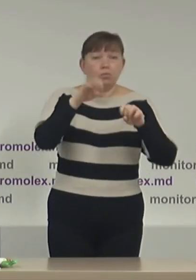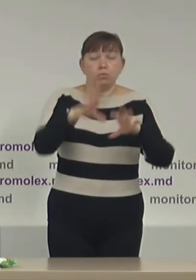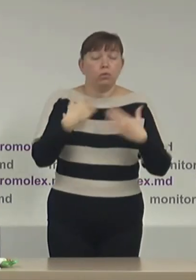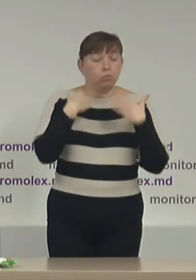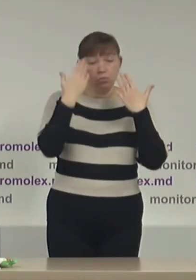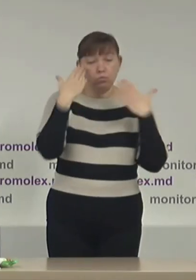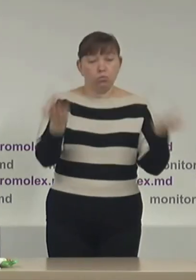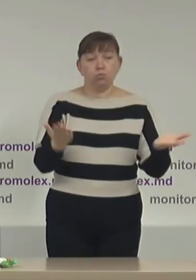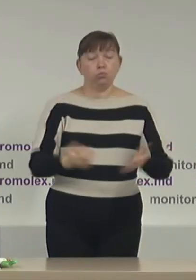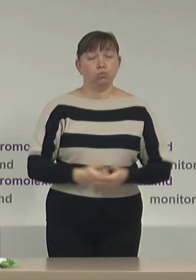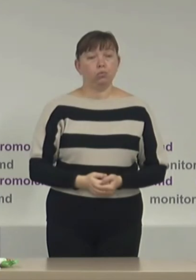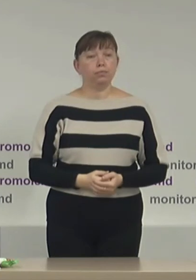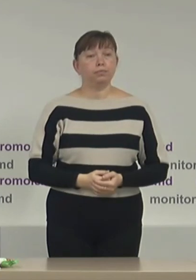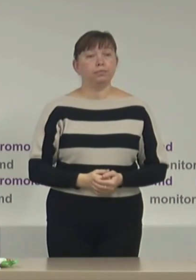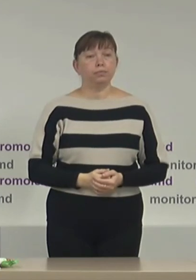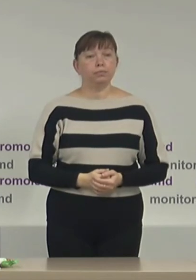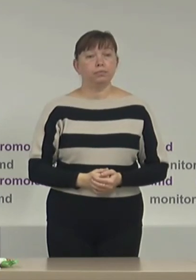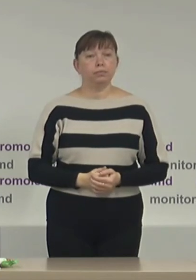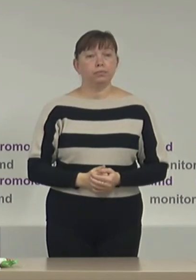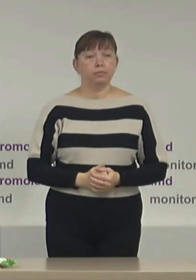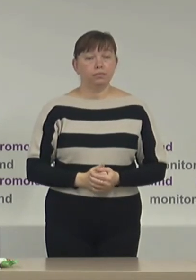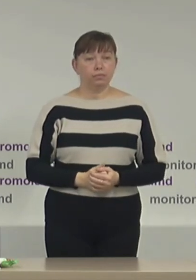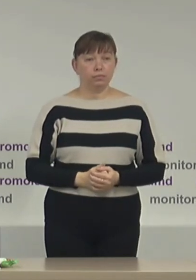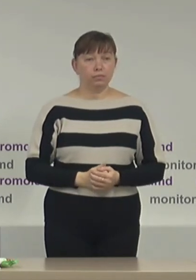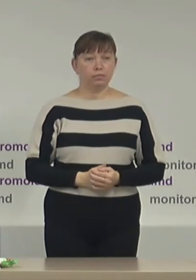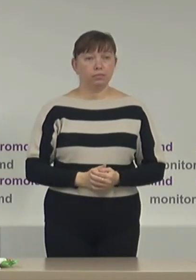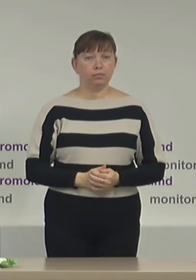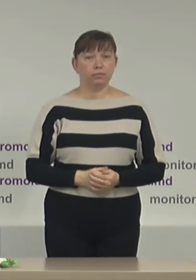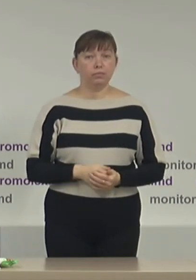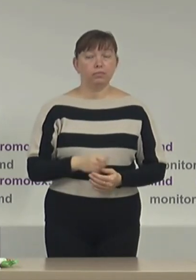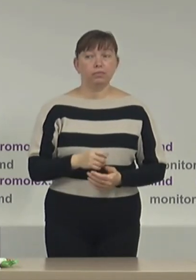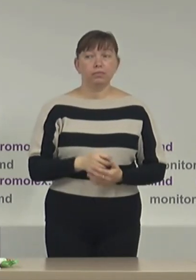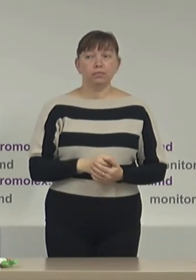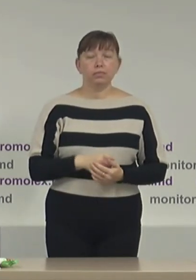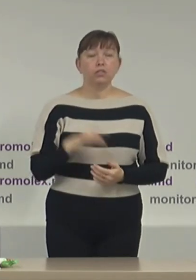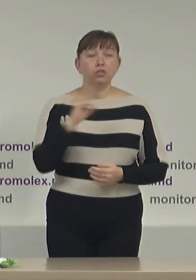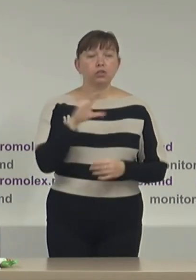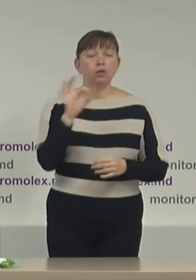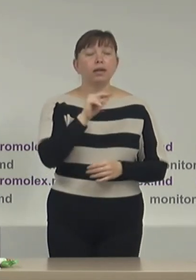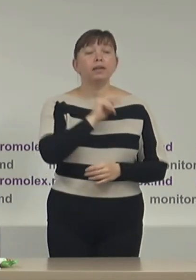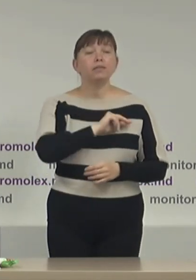me, it's difficult to answer to your question if at least one case was solved.